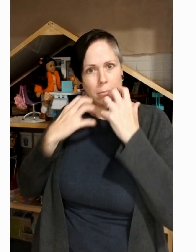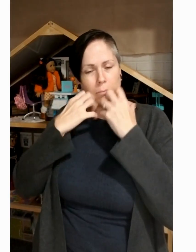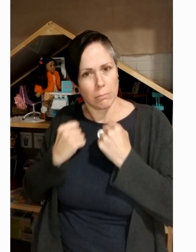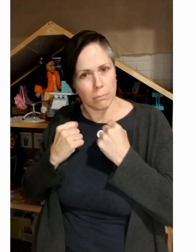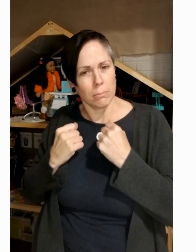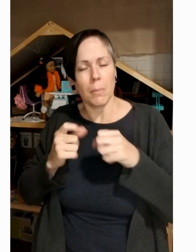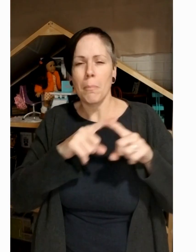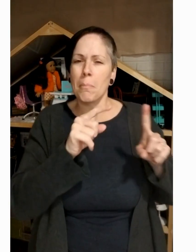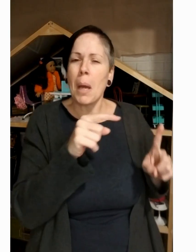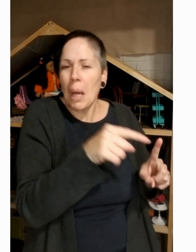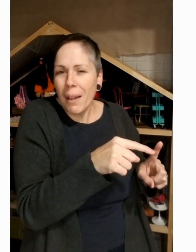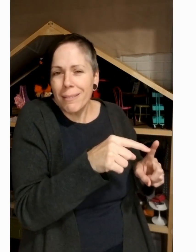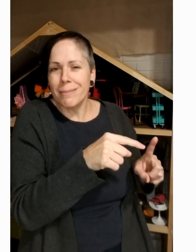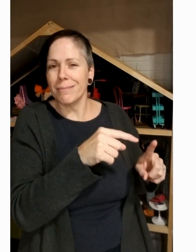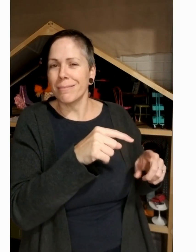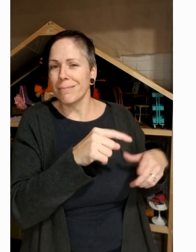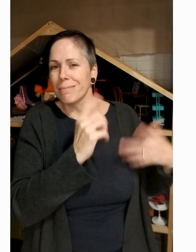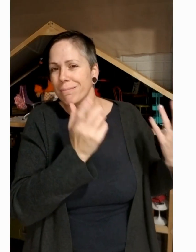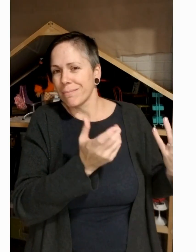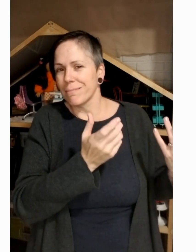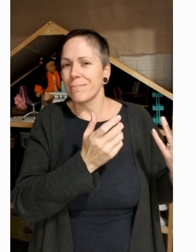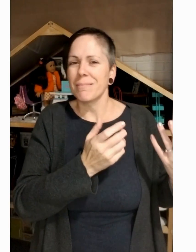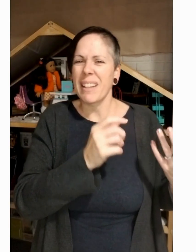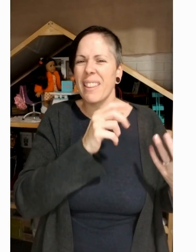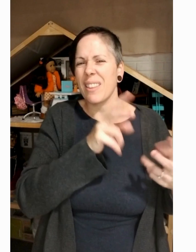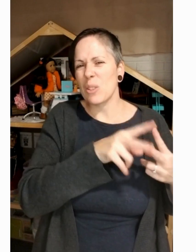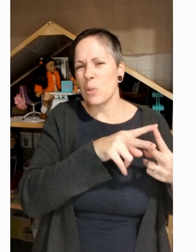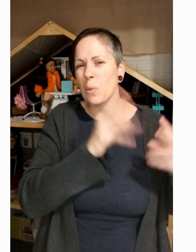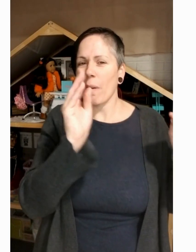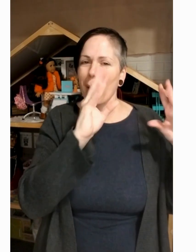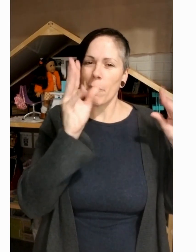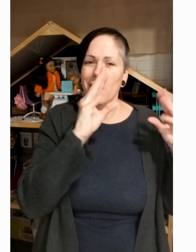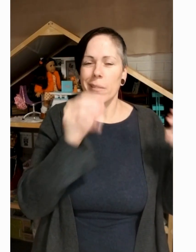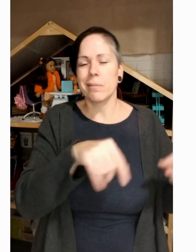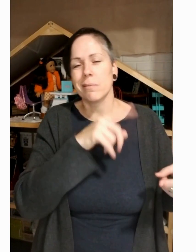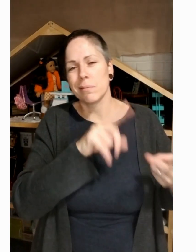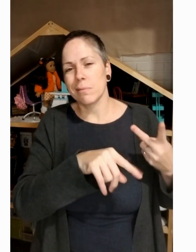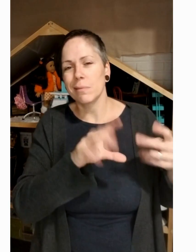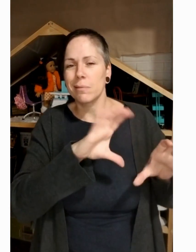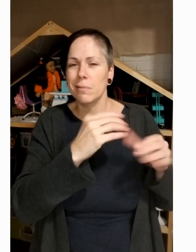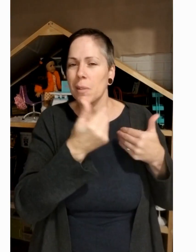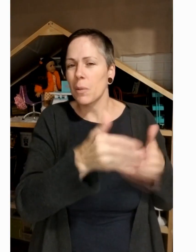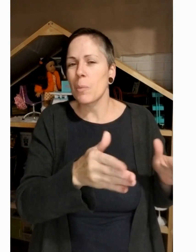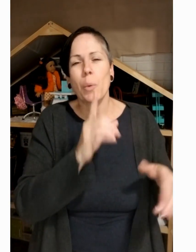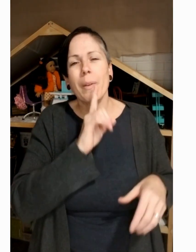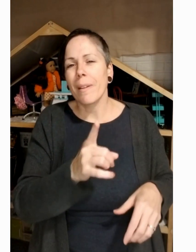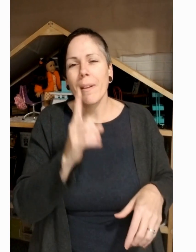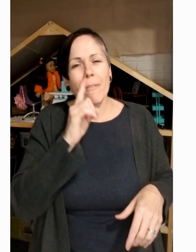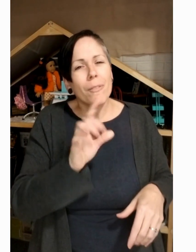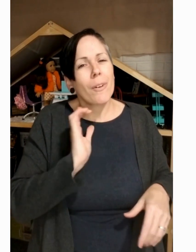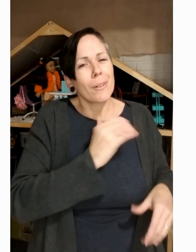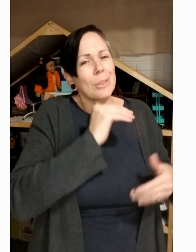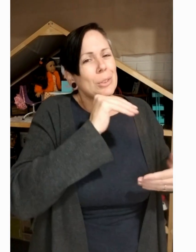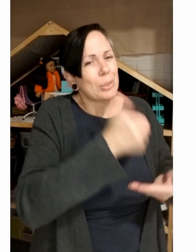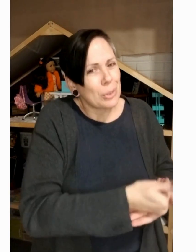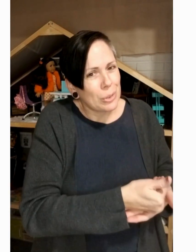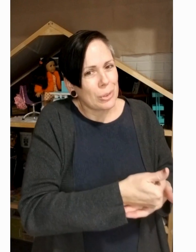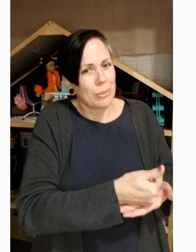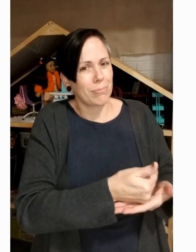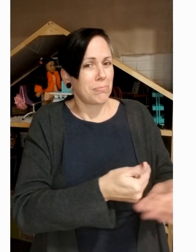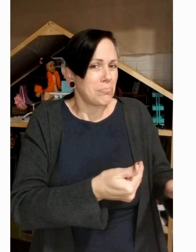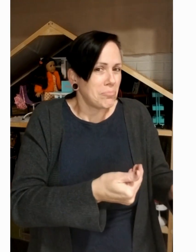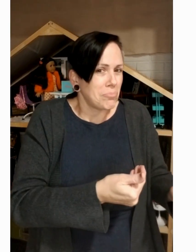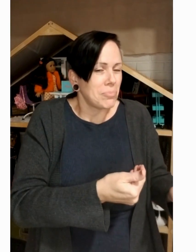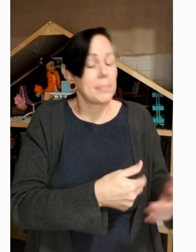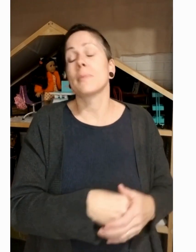it. But those will be in the collection as long as it makes sense for them to be, like as long as our daughter's interested in them.